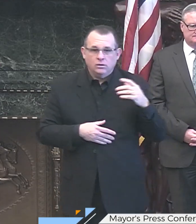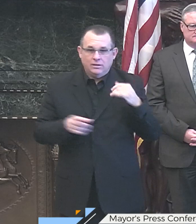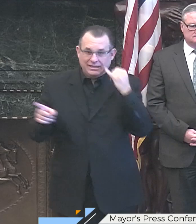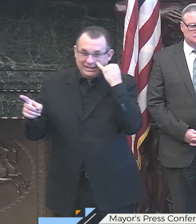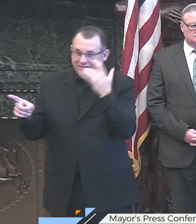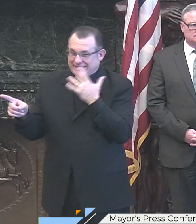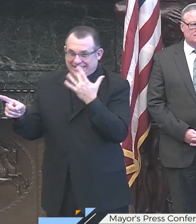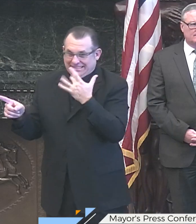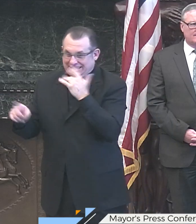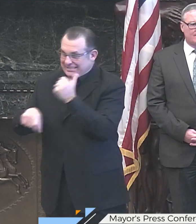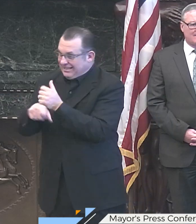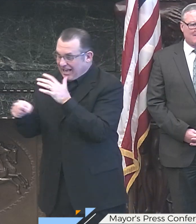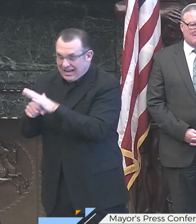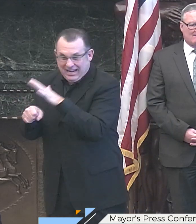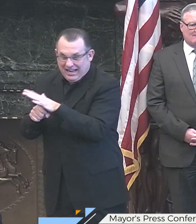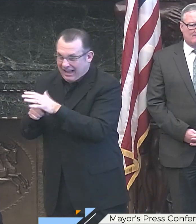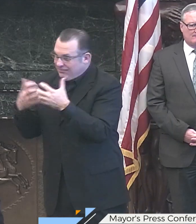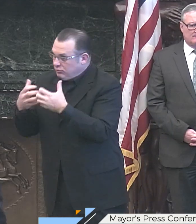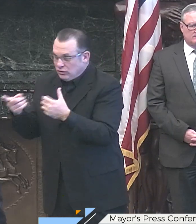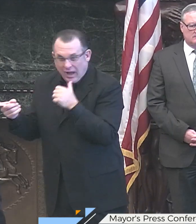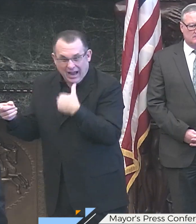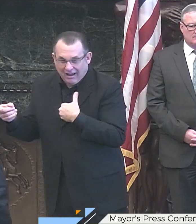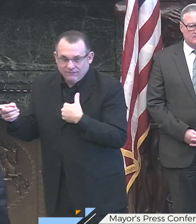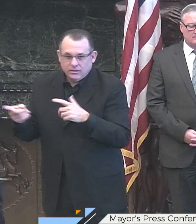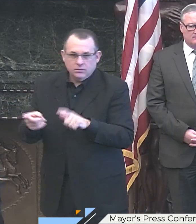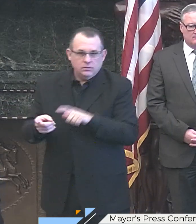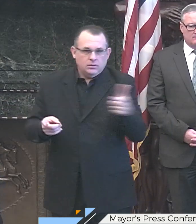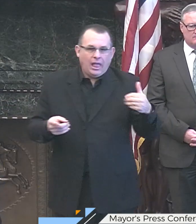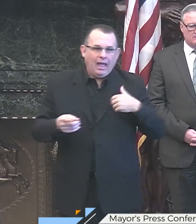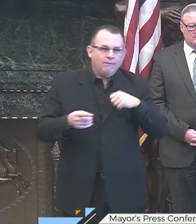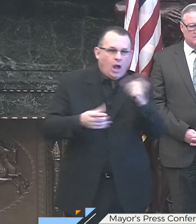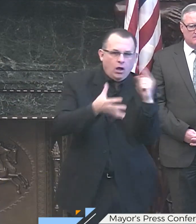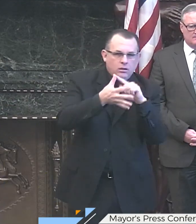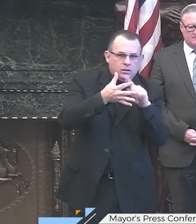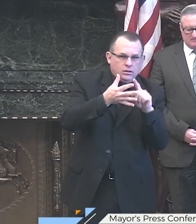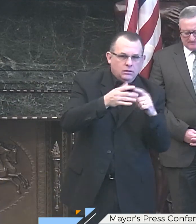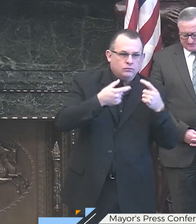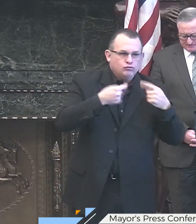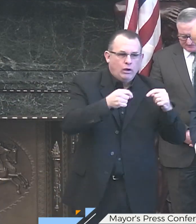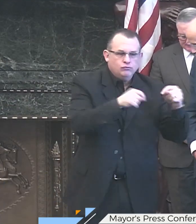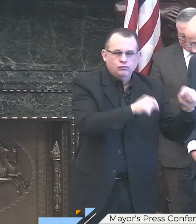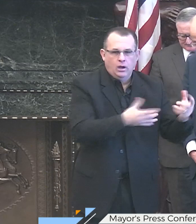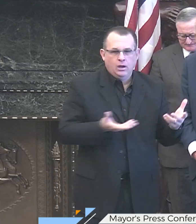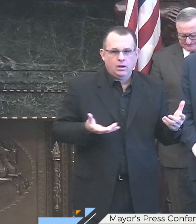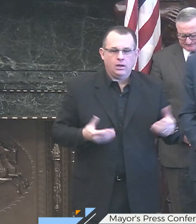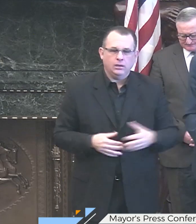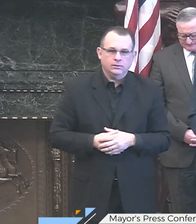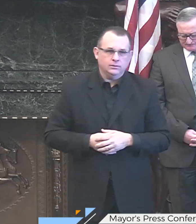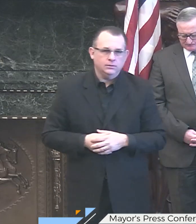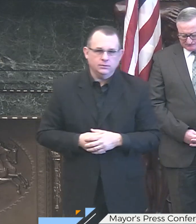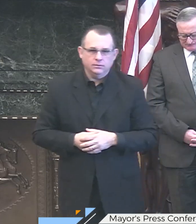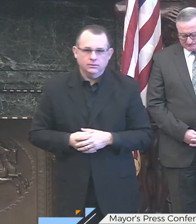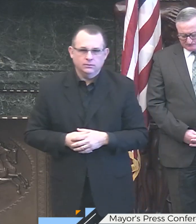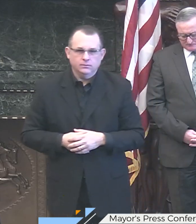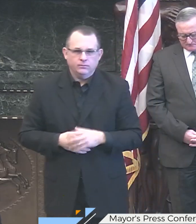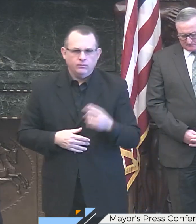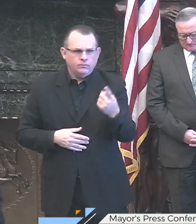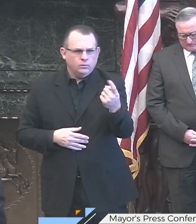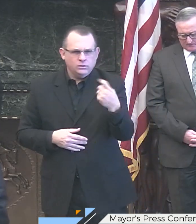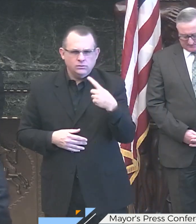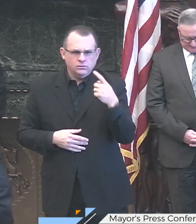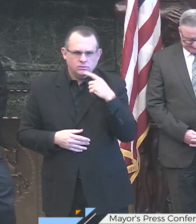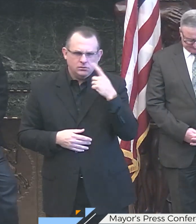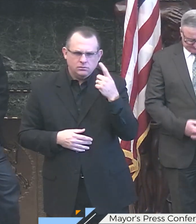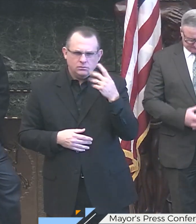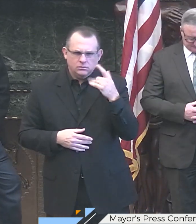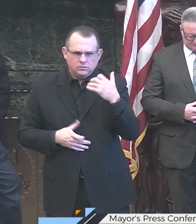ventilators, we could try those other devices. Last question. When you're talking about ventilators, have you requested any